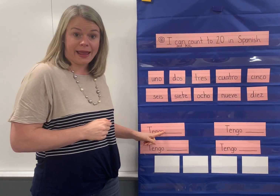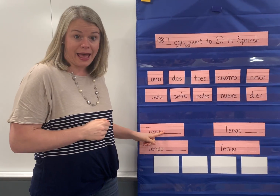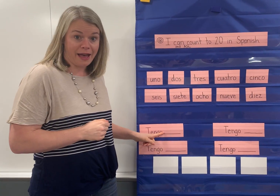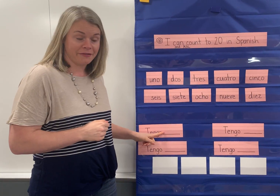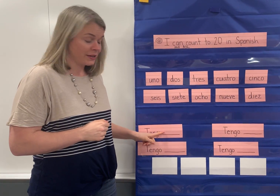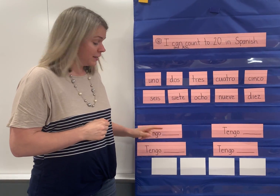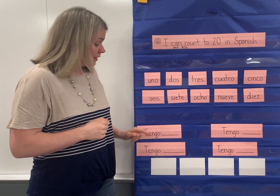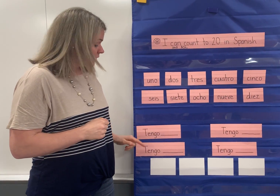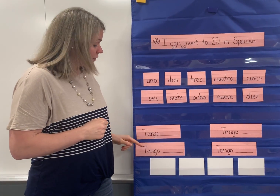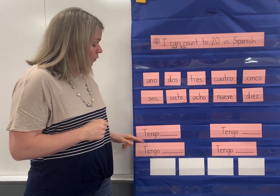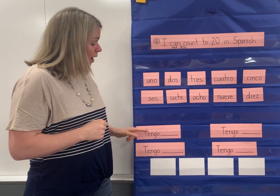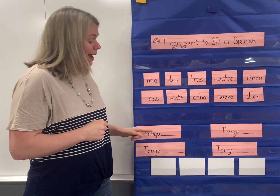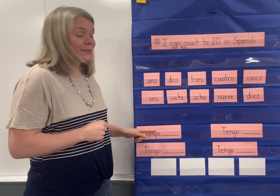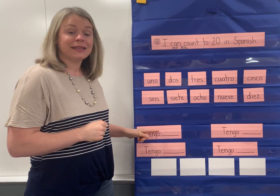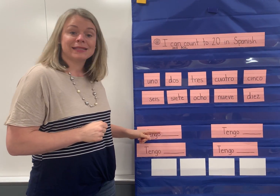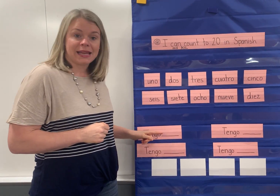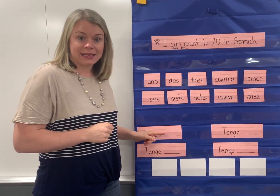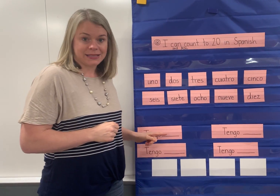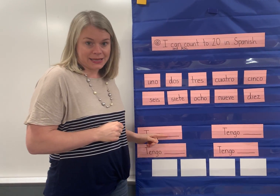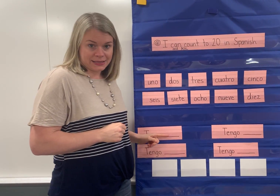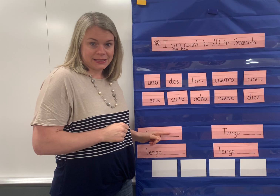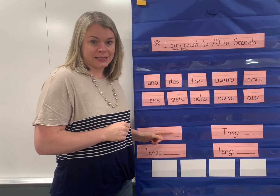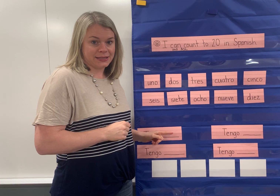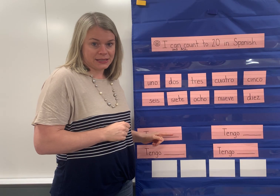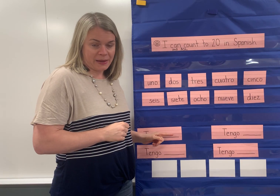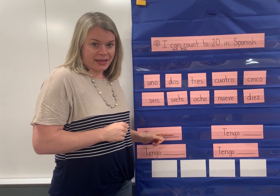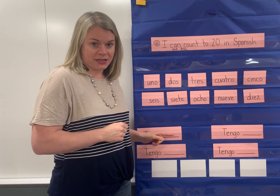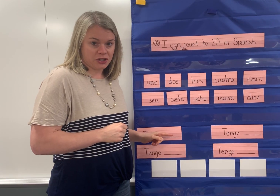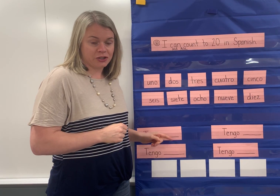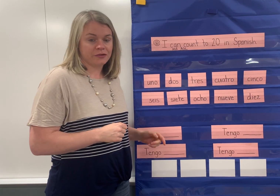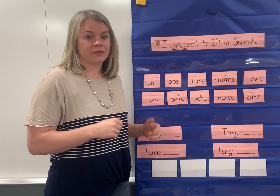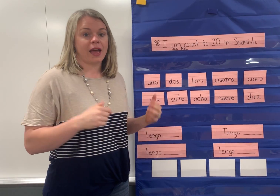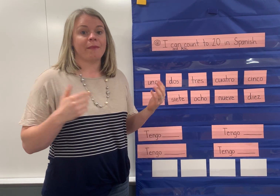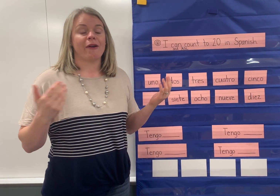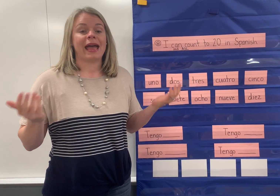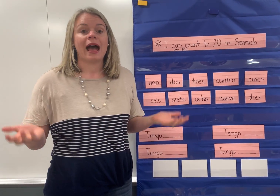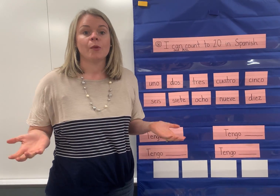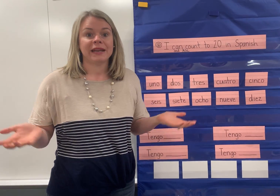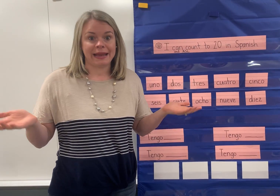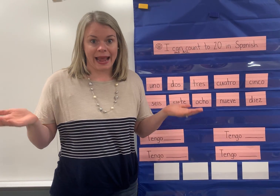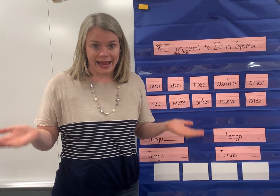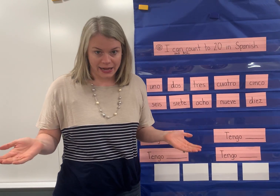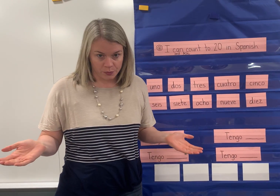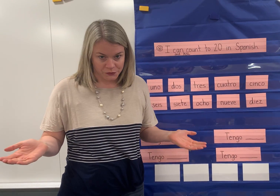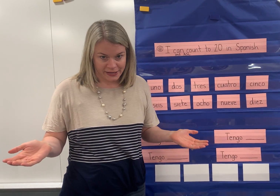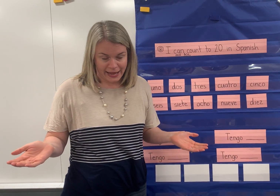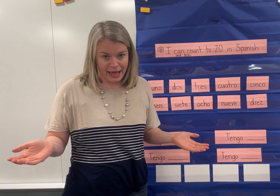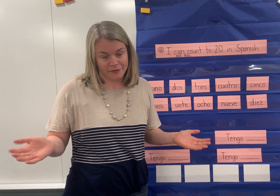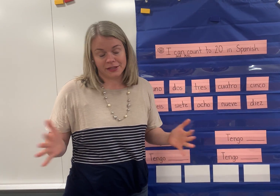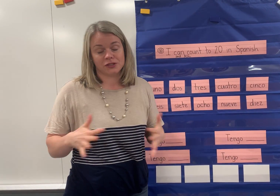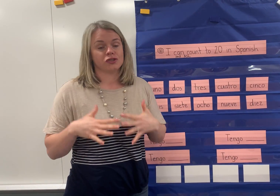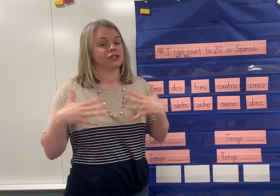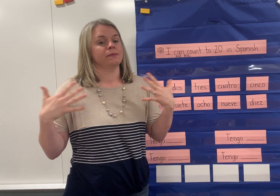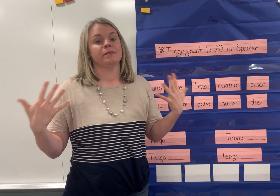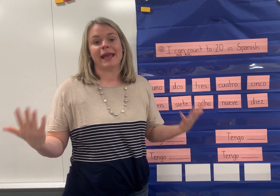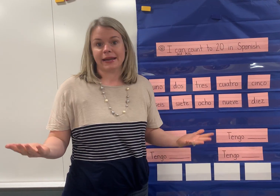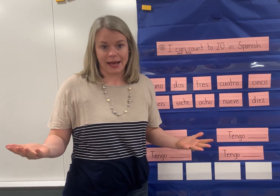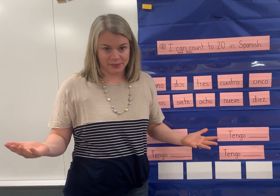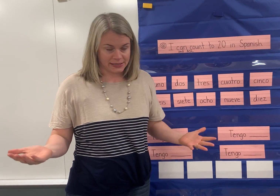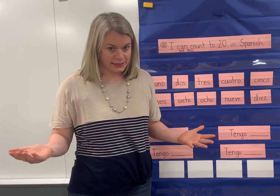have. So I'm going to say a sentence in Spanish about how many animals I have, and these are just made up